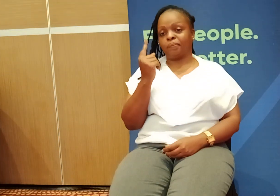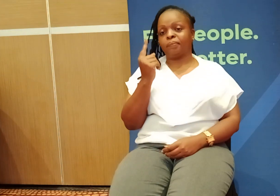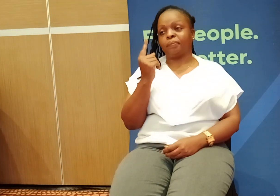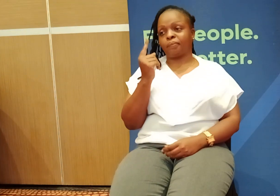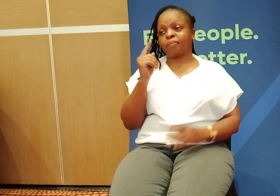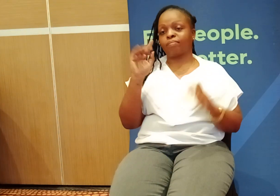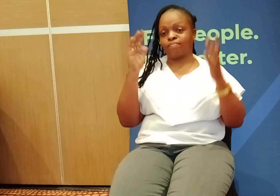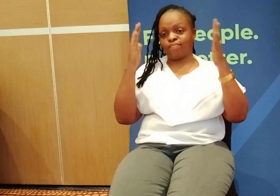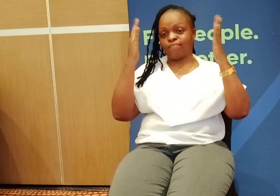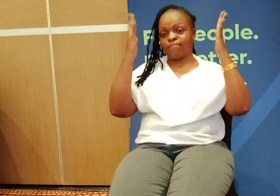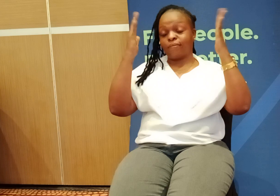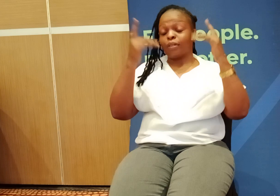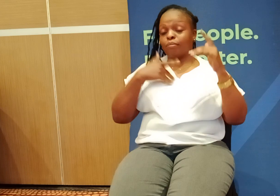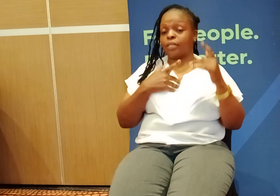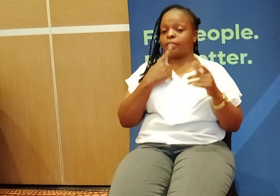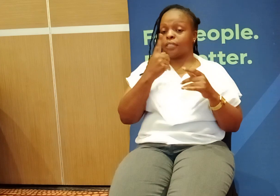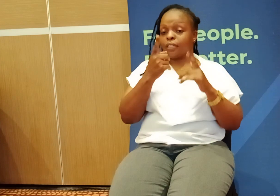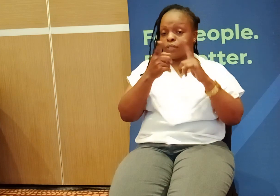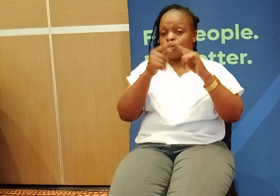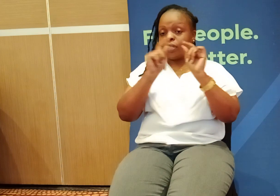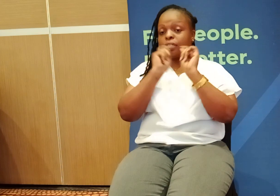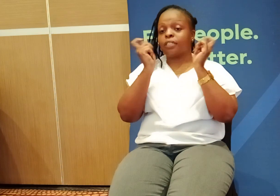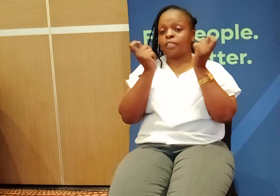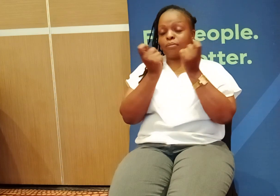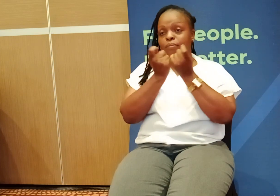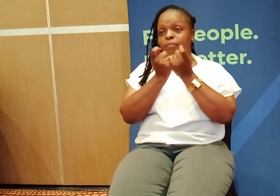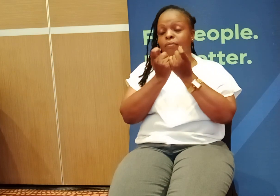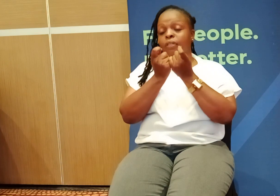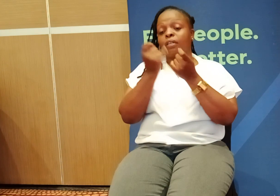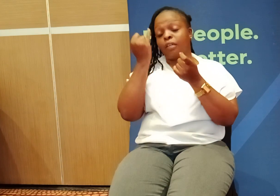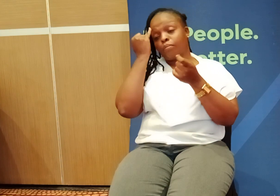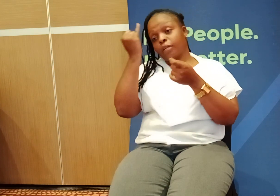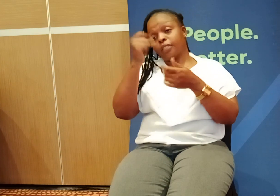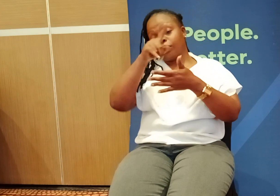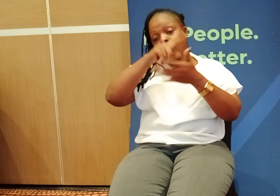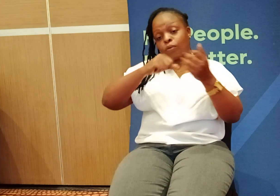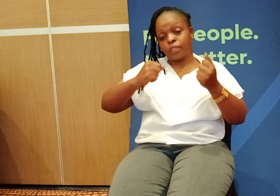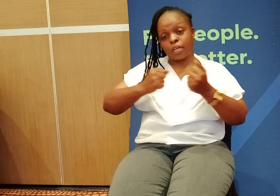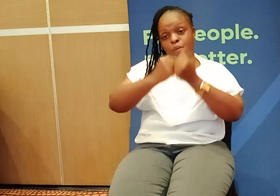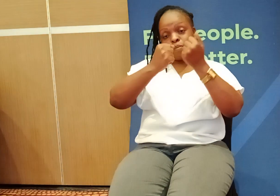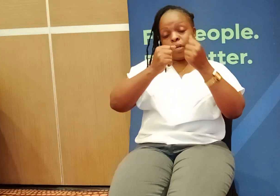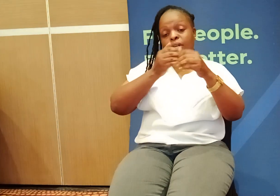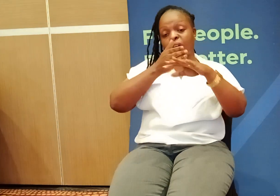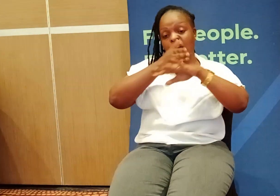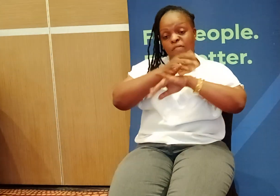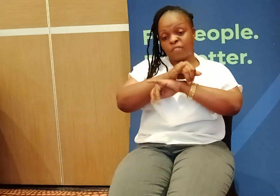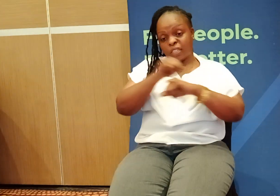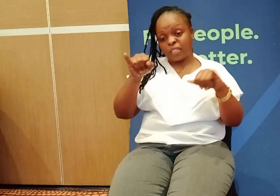And I said to the team, just imagine what then happens after you've cleaned up.